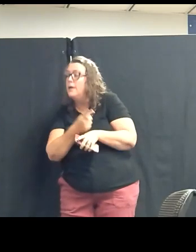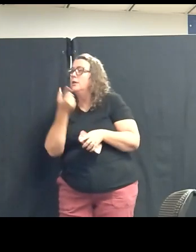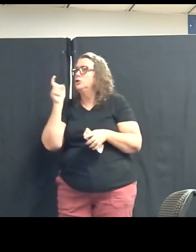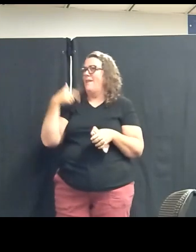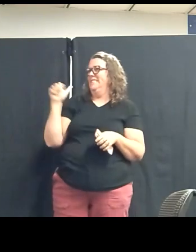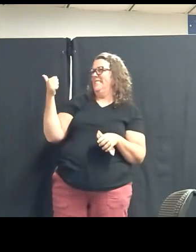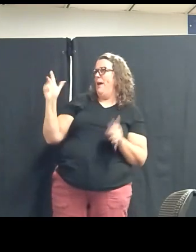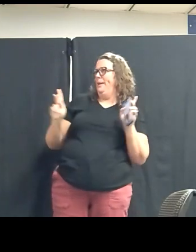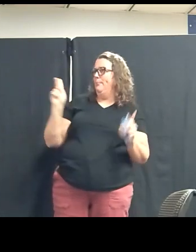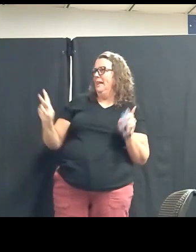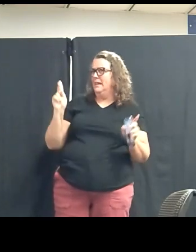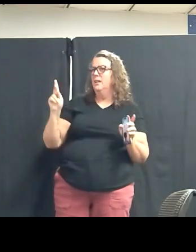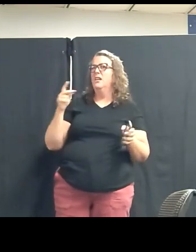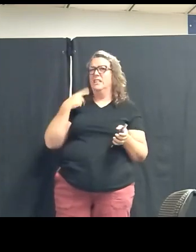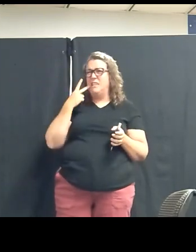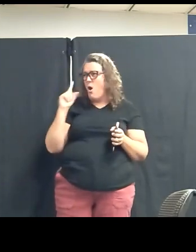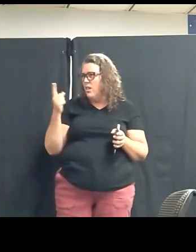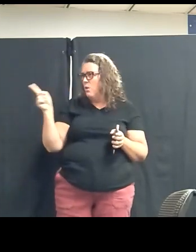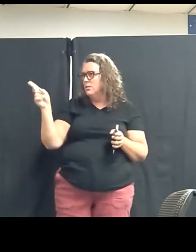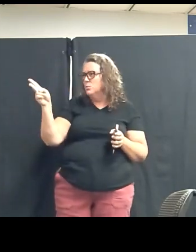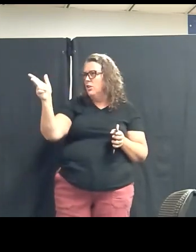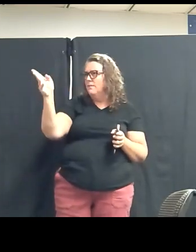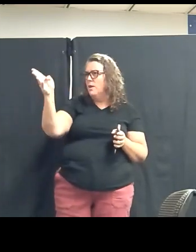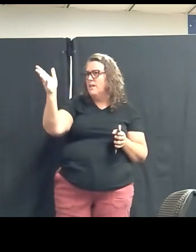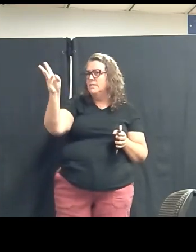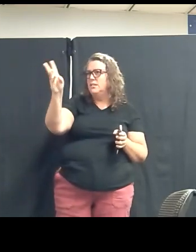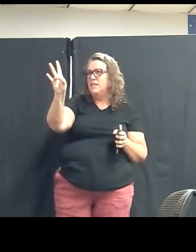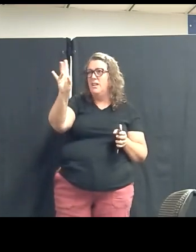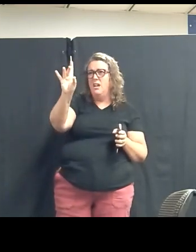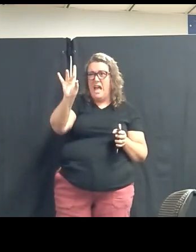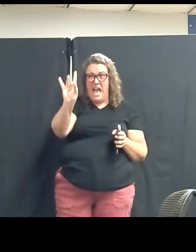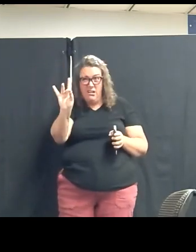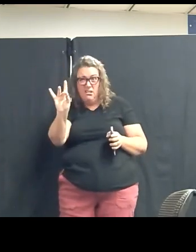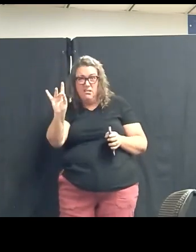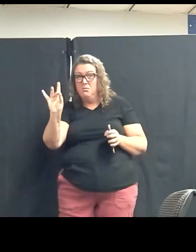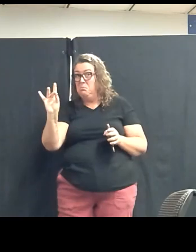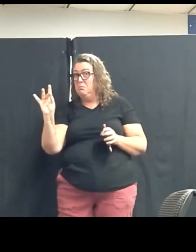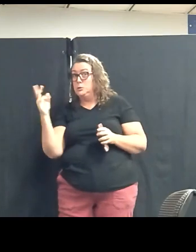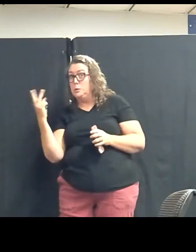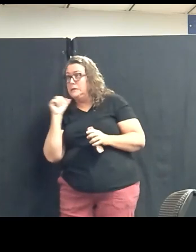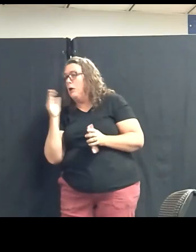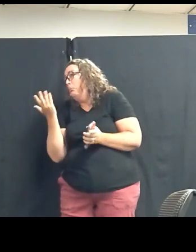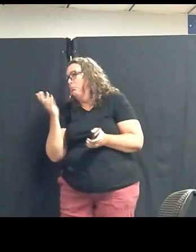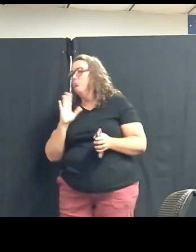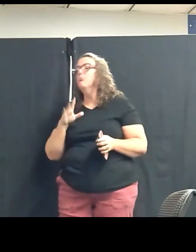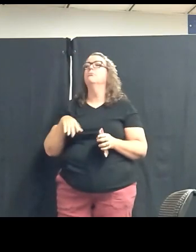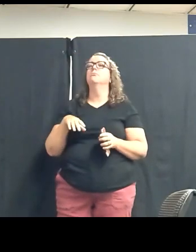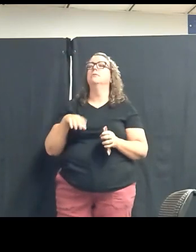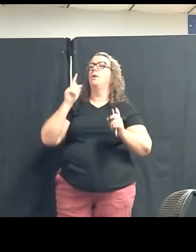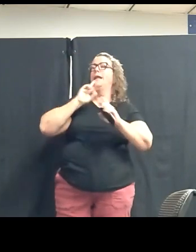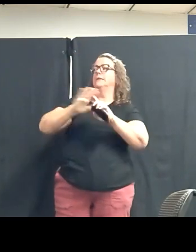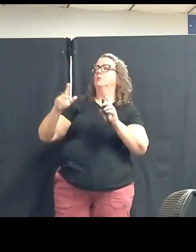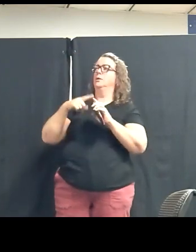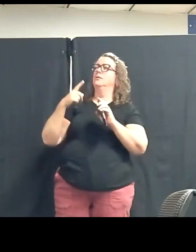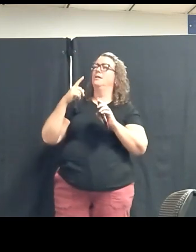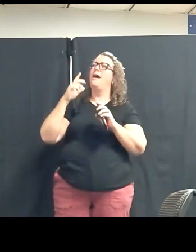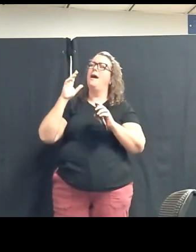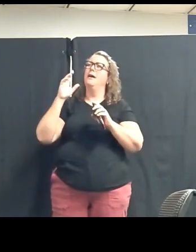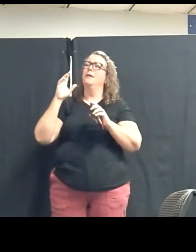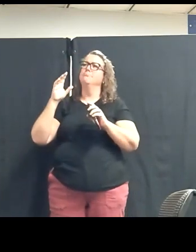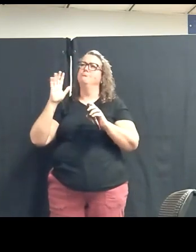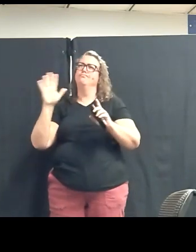that information with us. It's my understanding, according to the law, there should be 10 individuals on this board and I only see 8. So